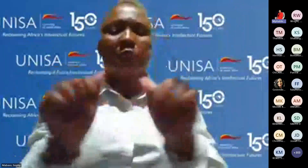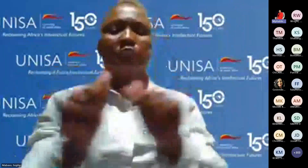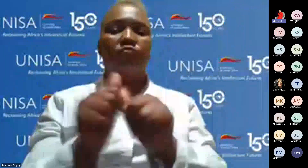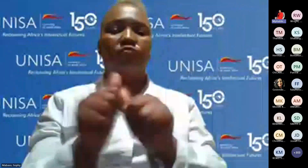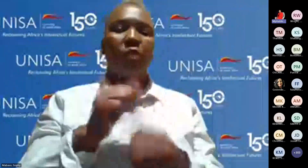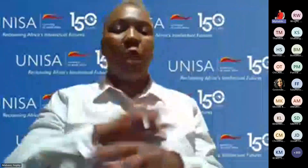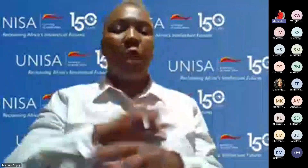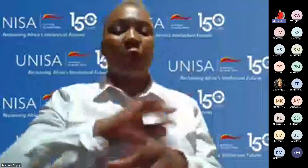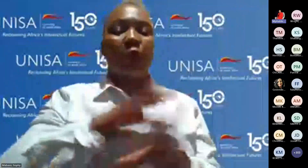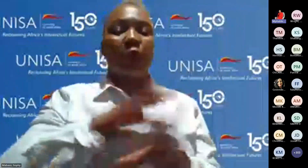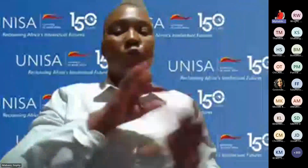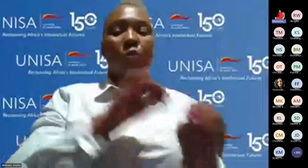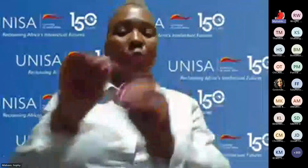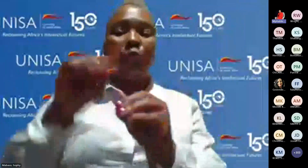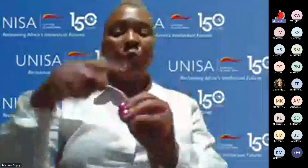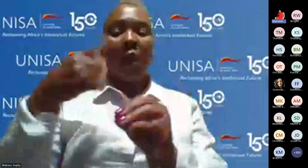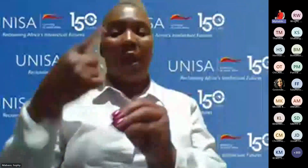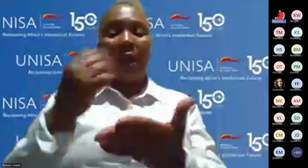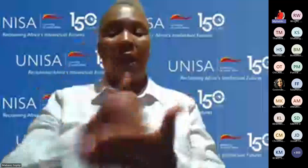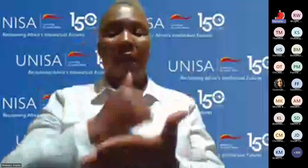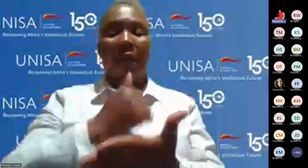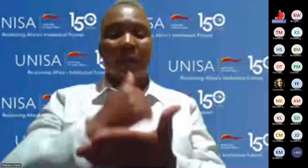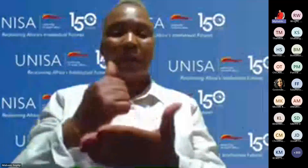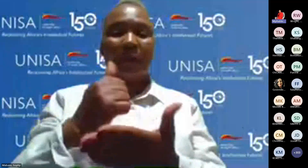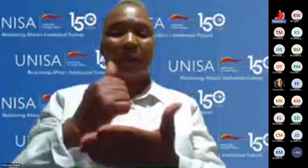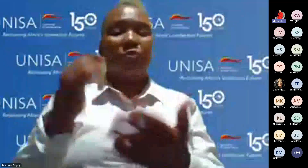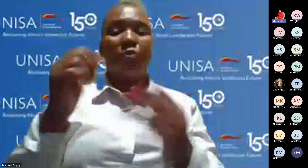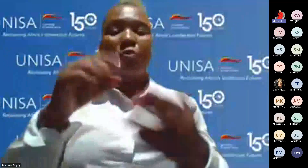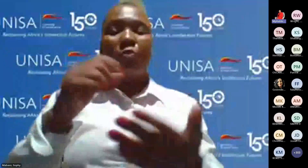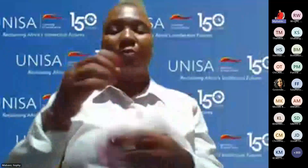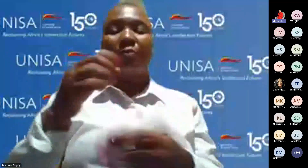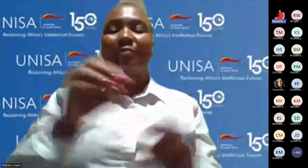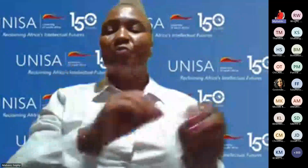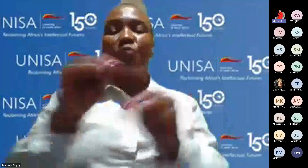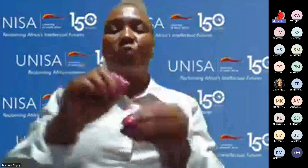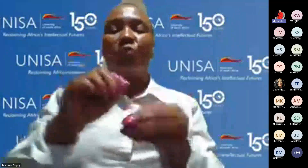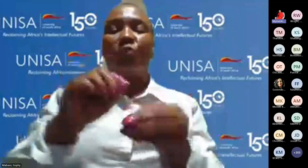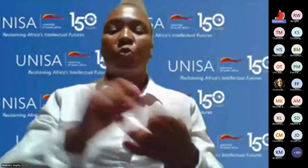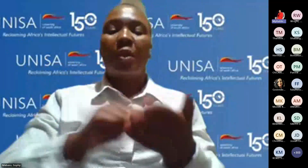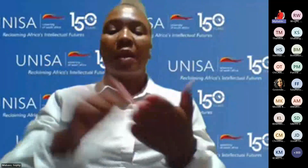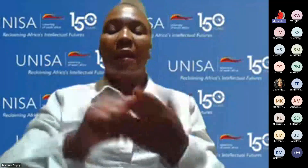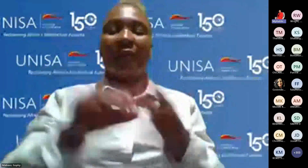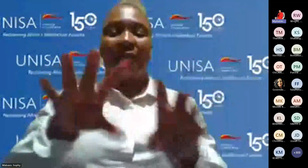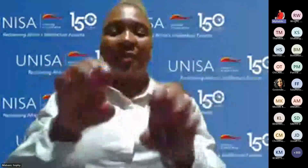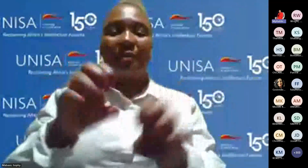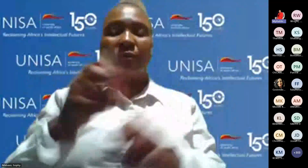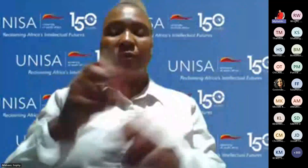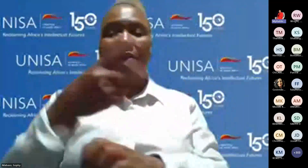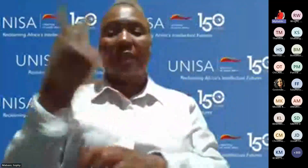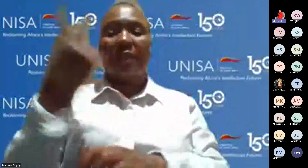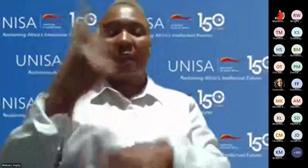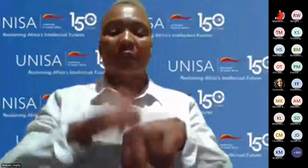moved into writing the acroted. So there's always investigation to check if it